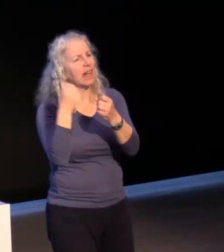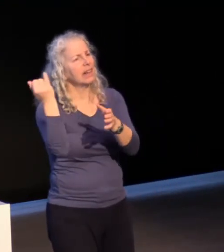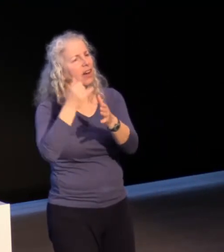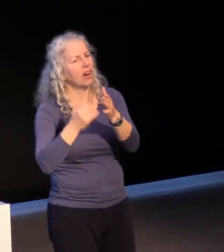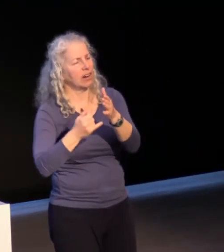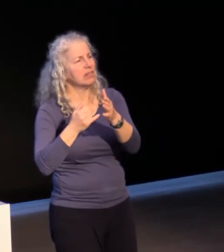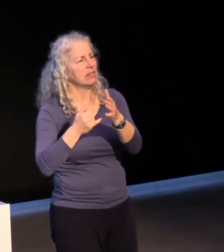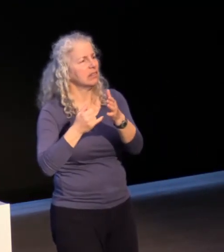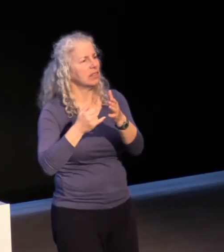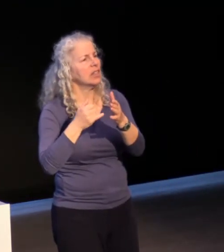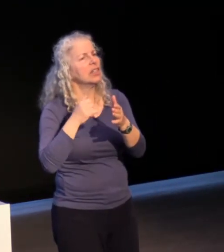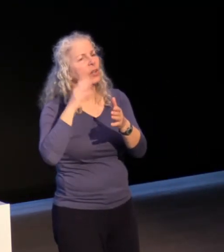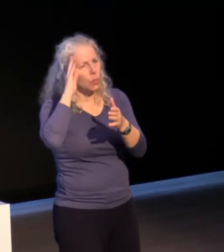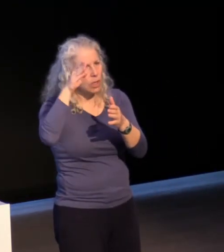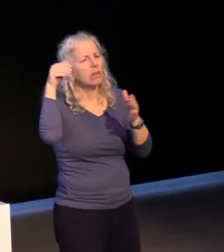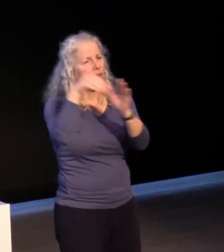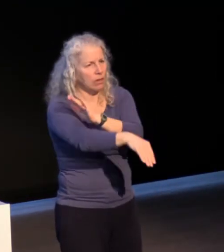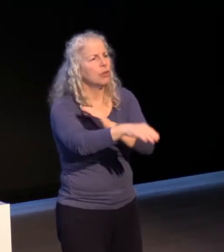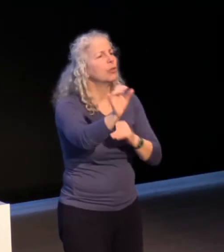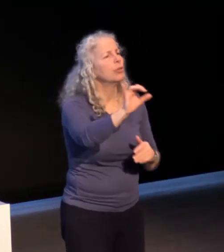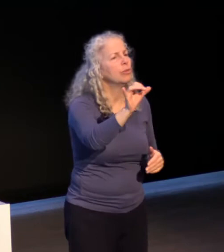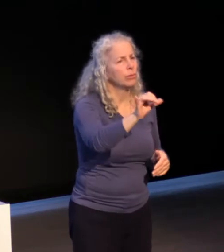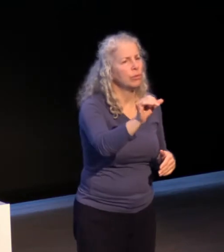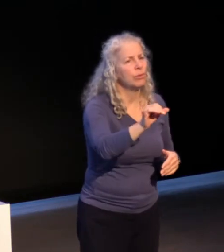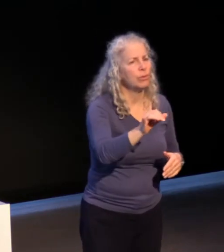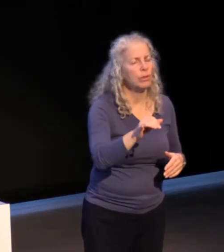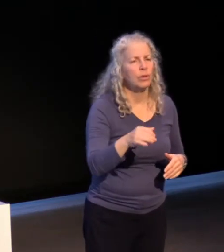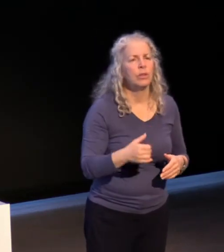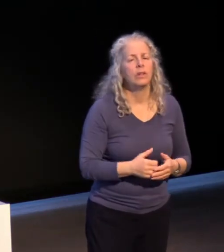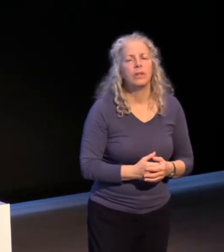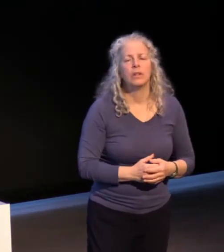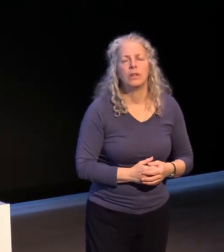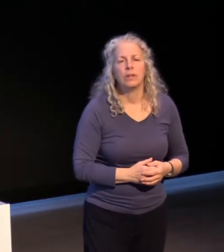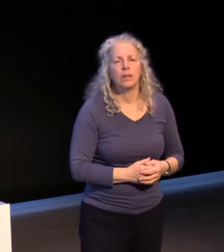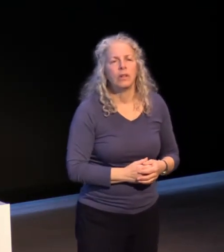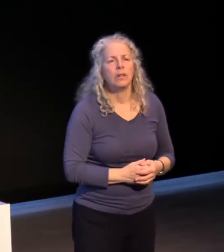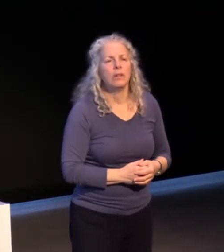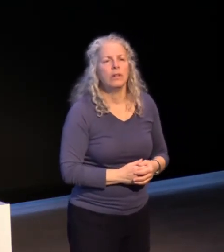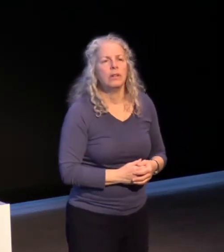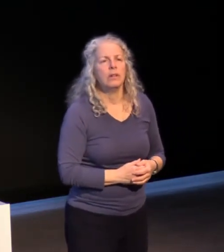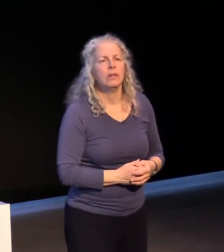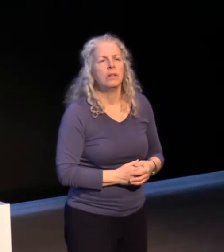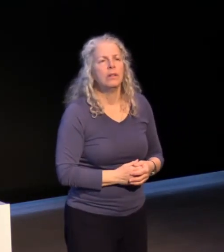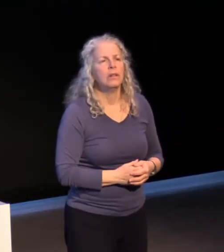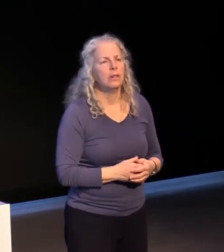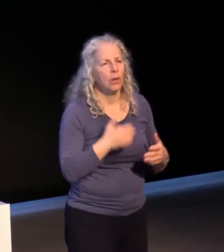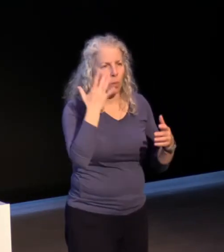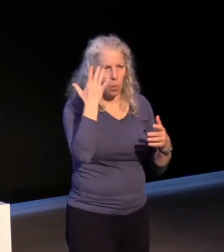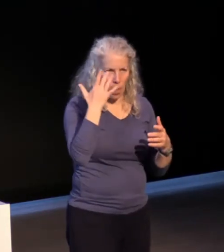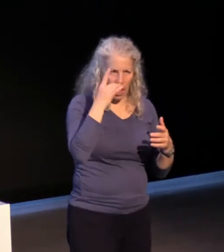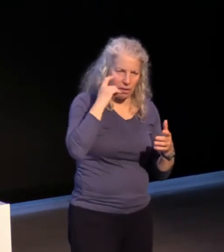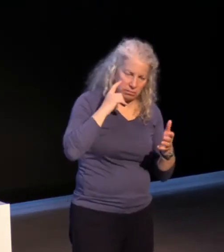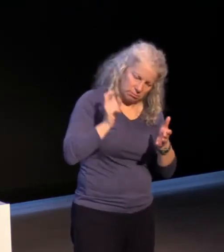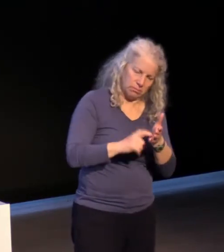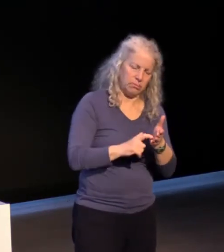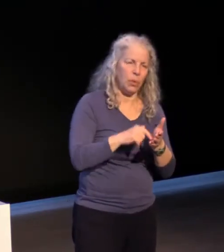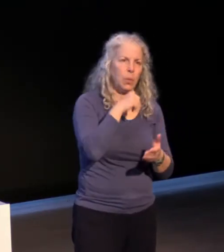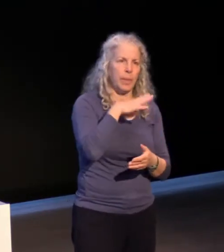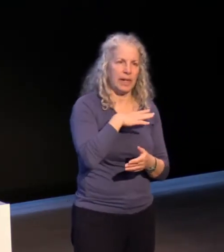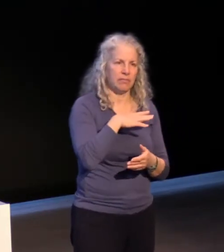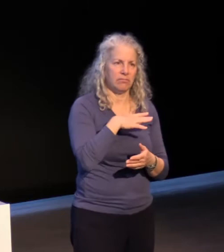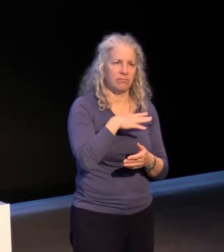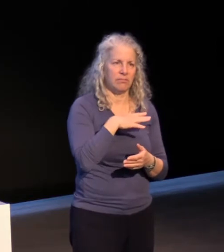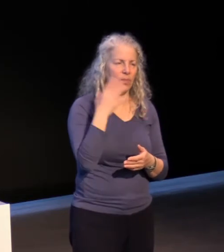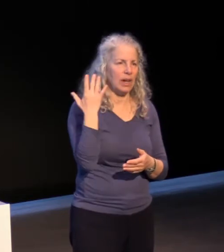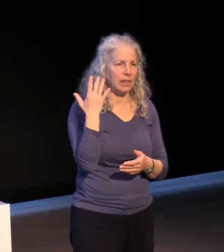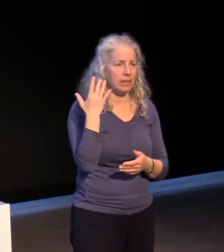the path that we've been on. So you may have noticed that I centered women in this conversation. I